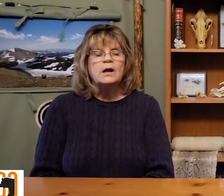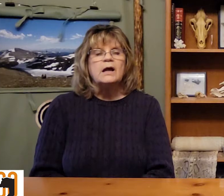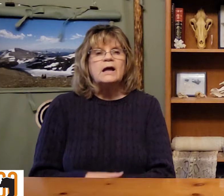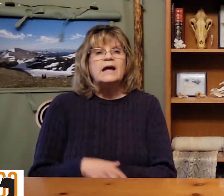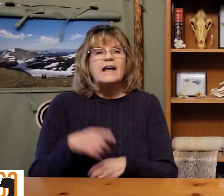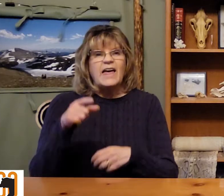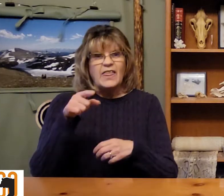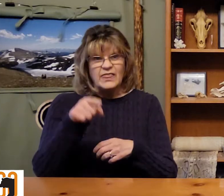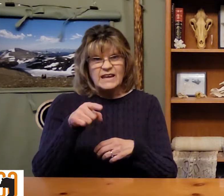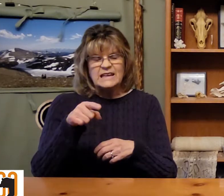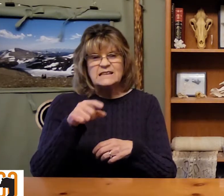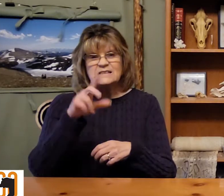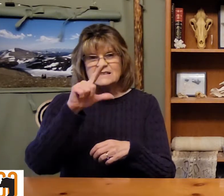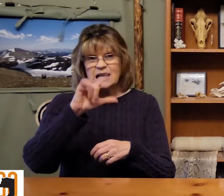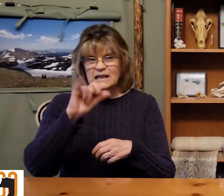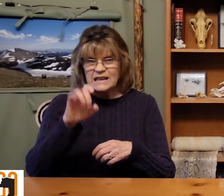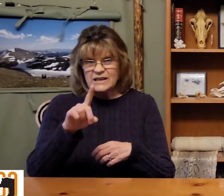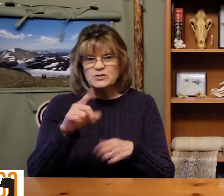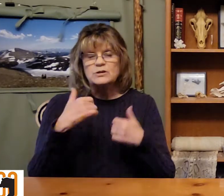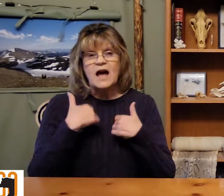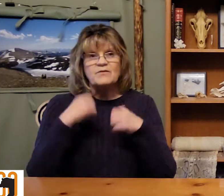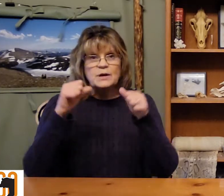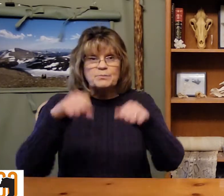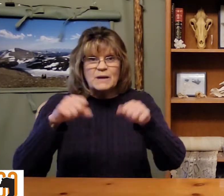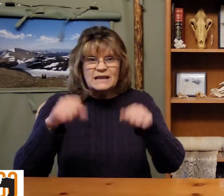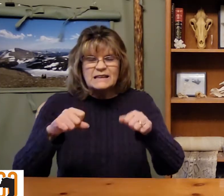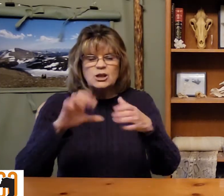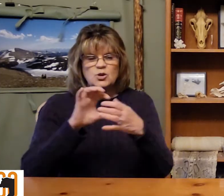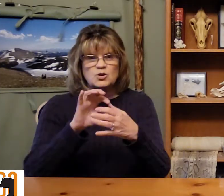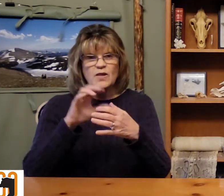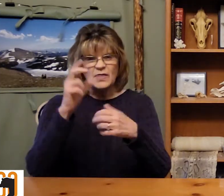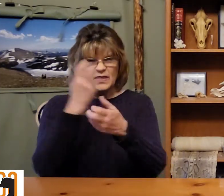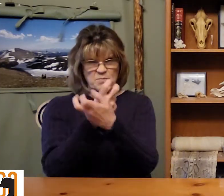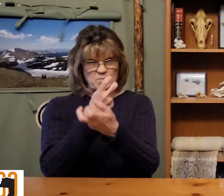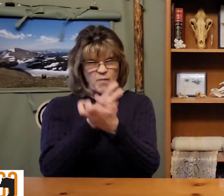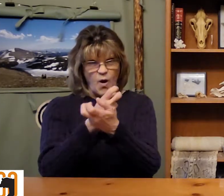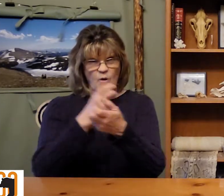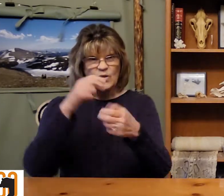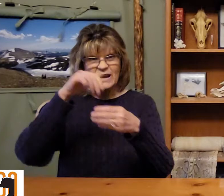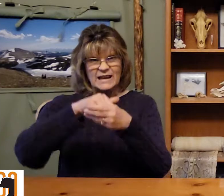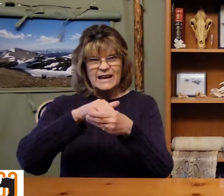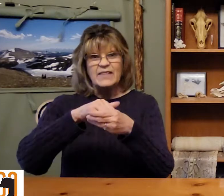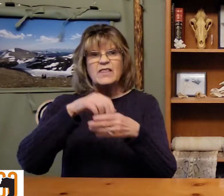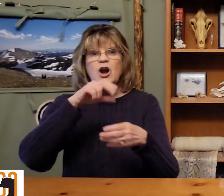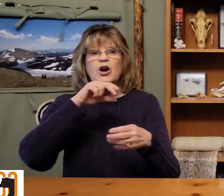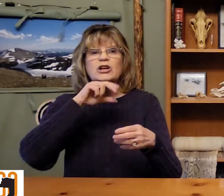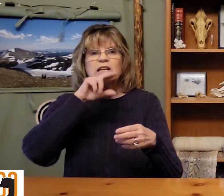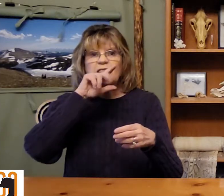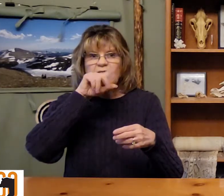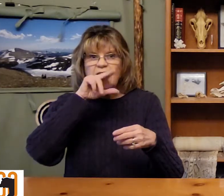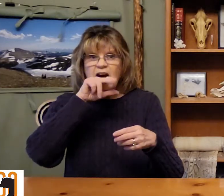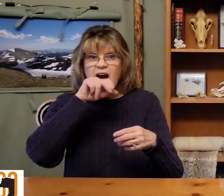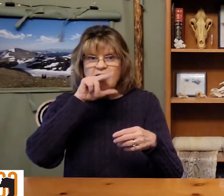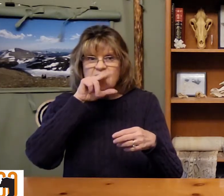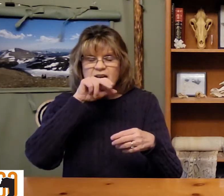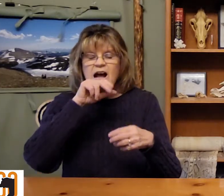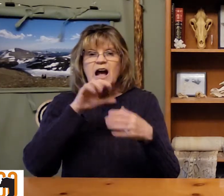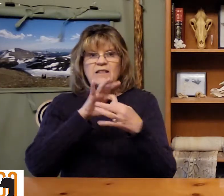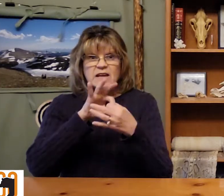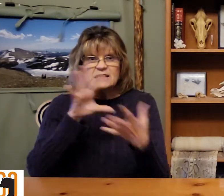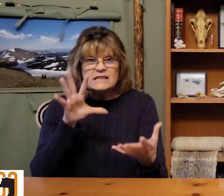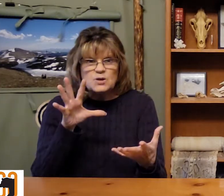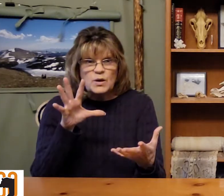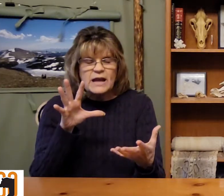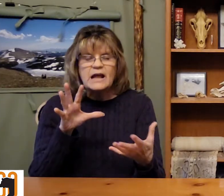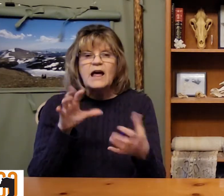These lizards have the ability to dislocate the bone that supports their tongue, so they can enlarge their throat and swallow